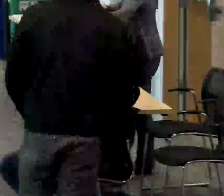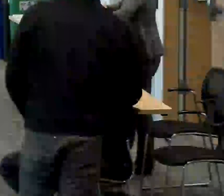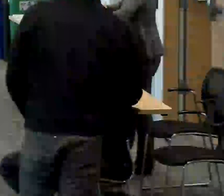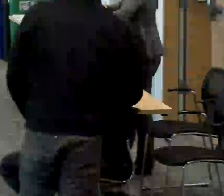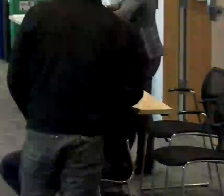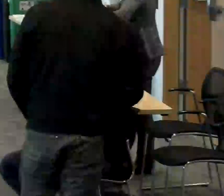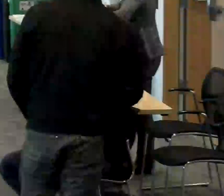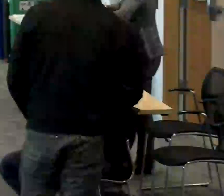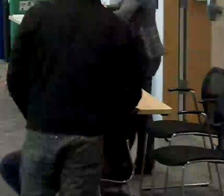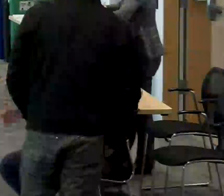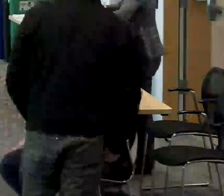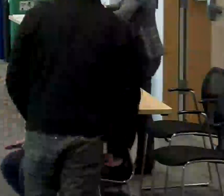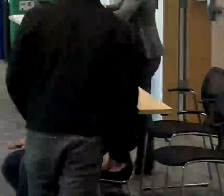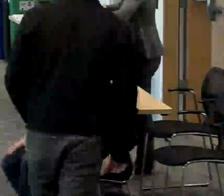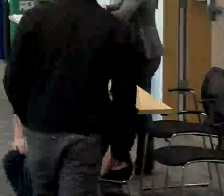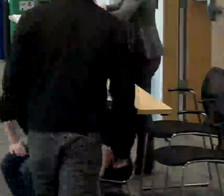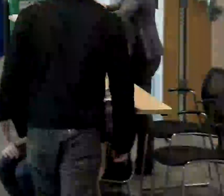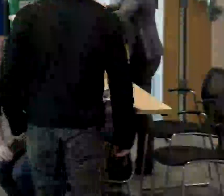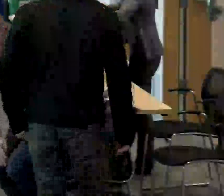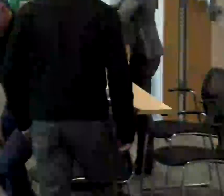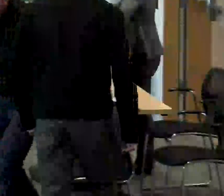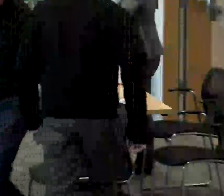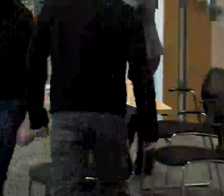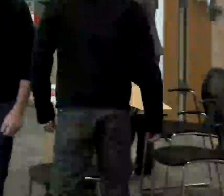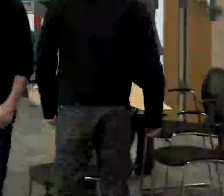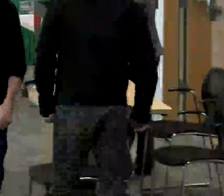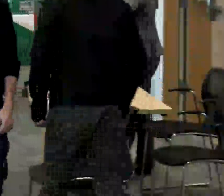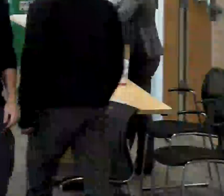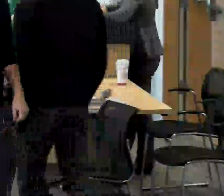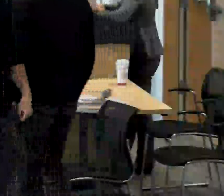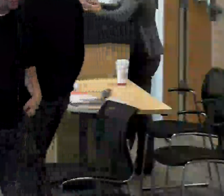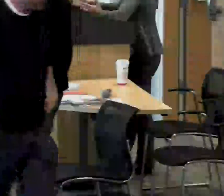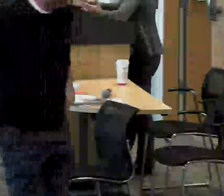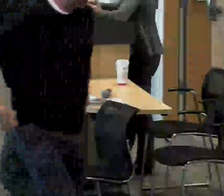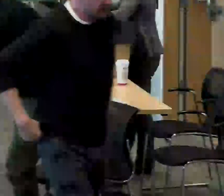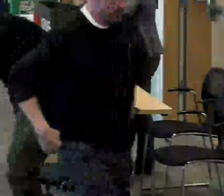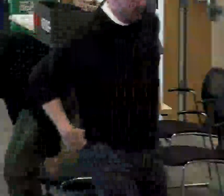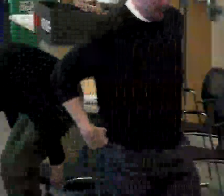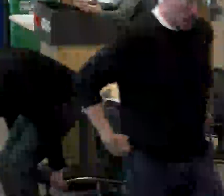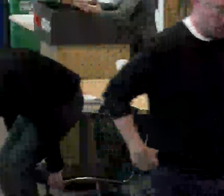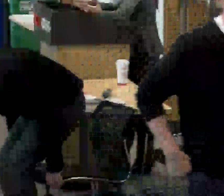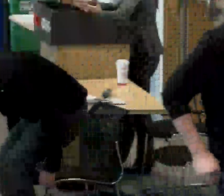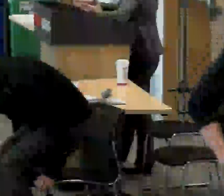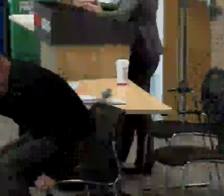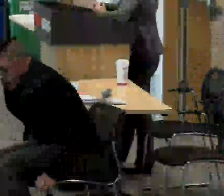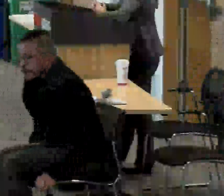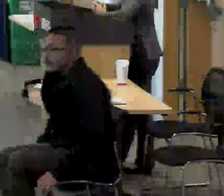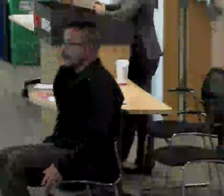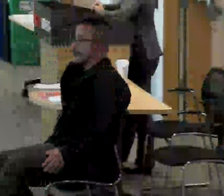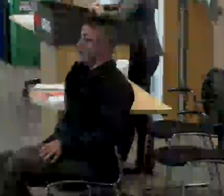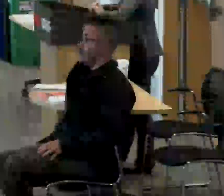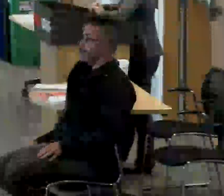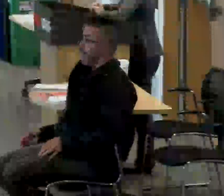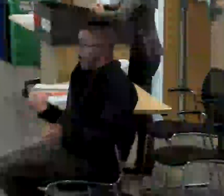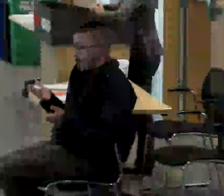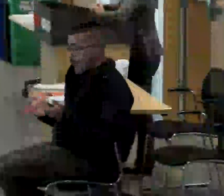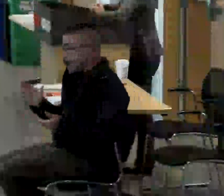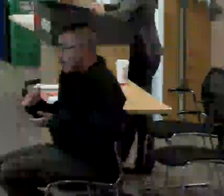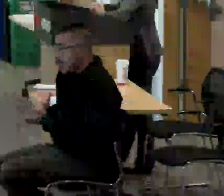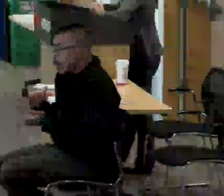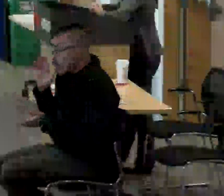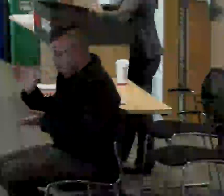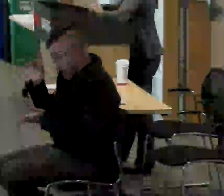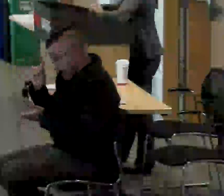Yeah. You'd have to, if maybe your doctor would just believe you. well, the doctor I was seeing